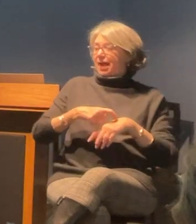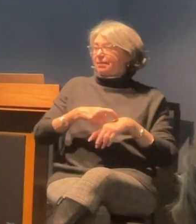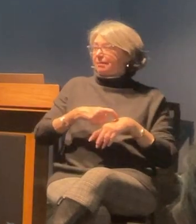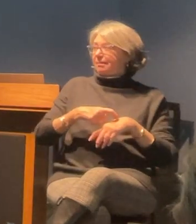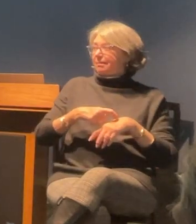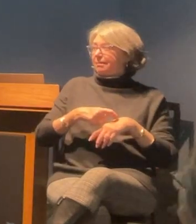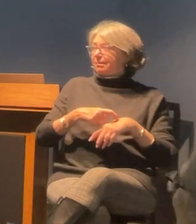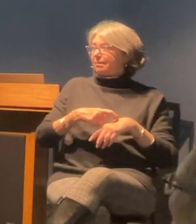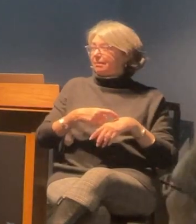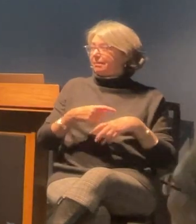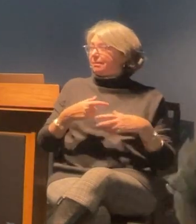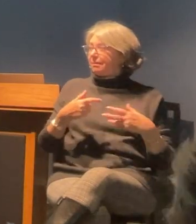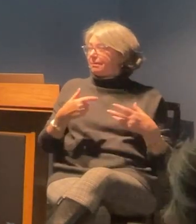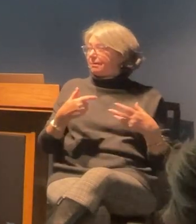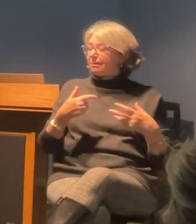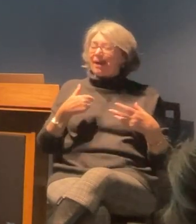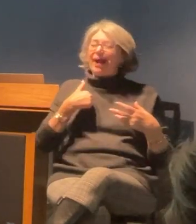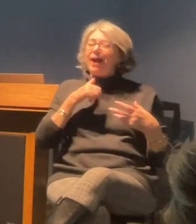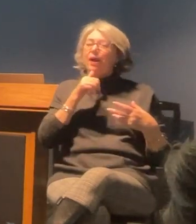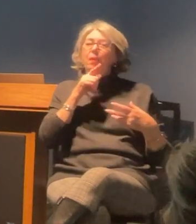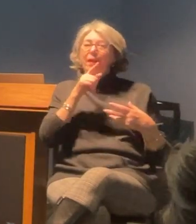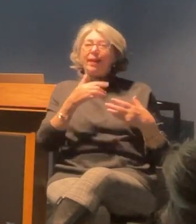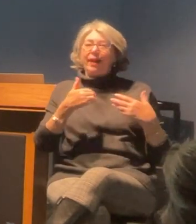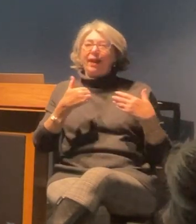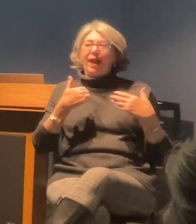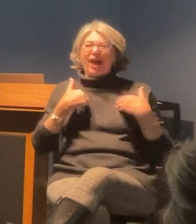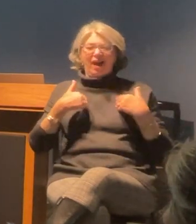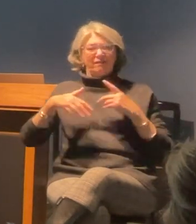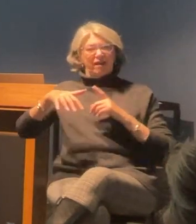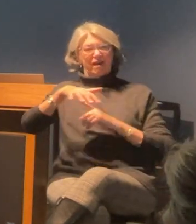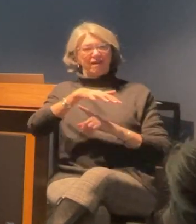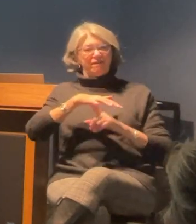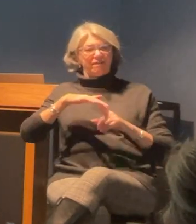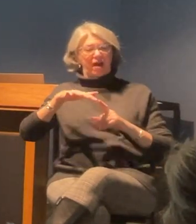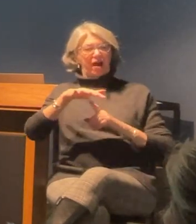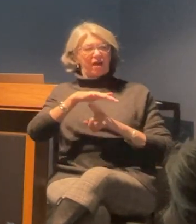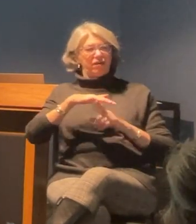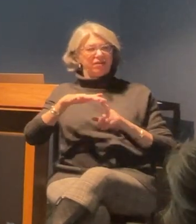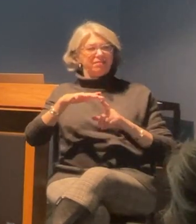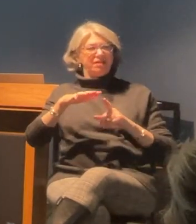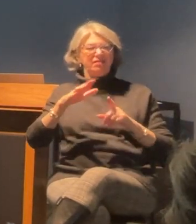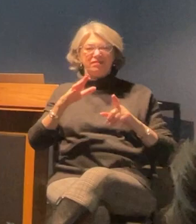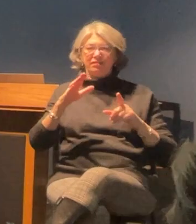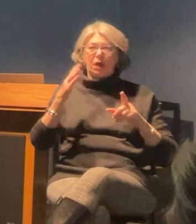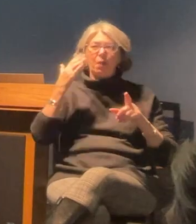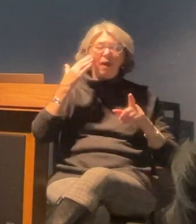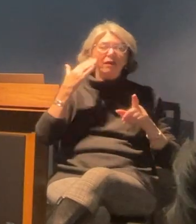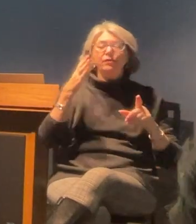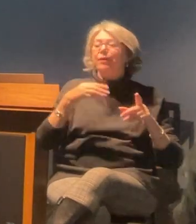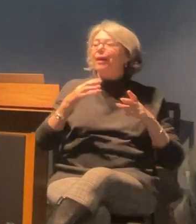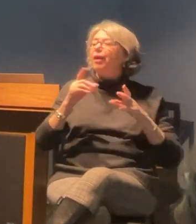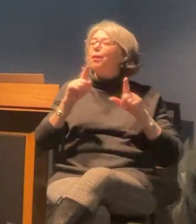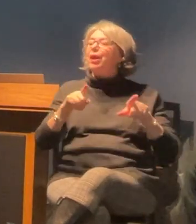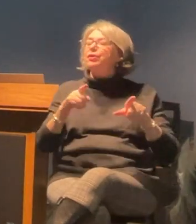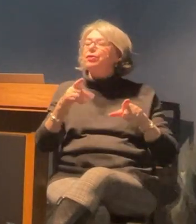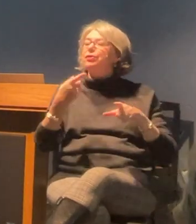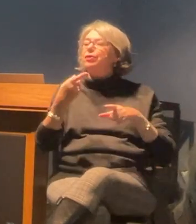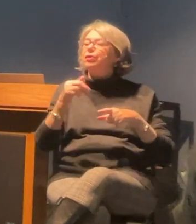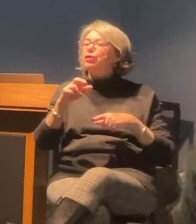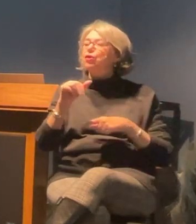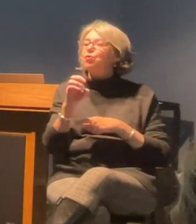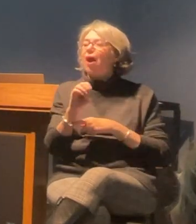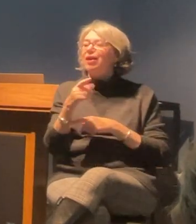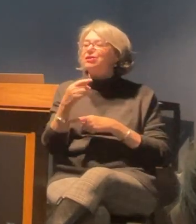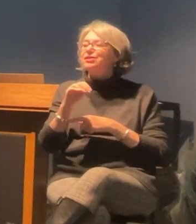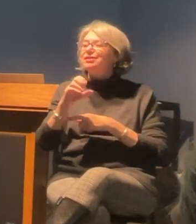have environmental awareness, and I bought few stuff in garage sales and in thrift stores, but like as